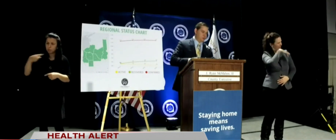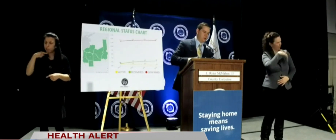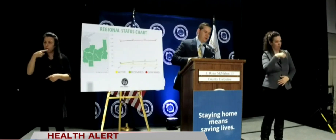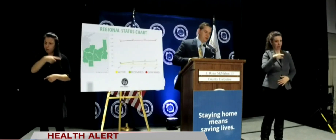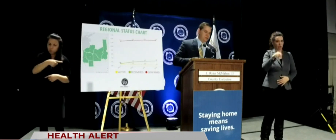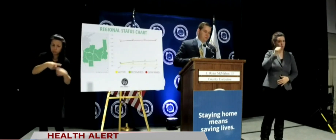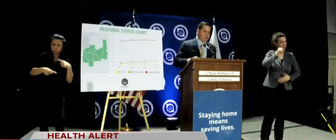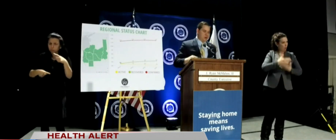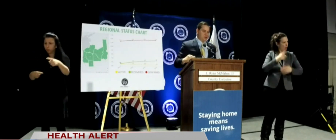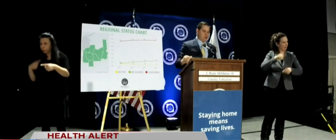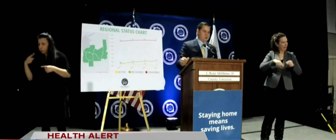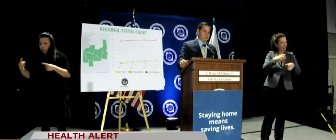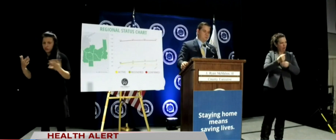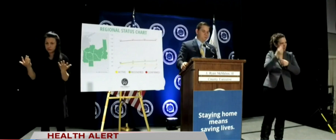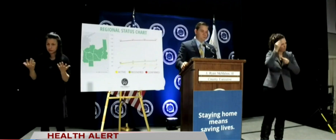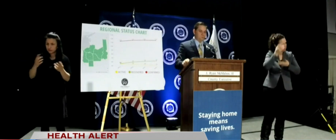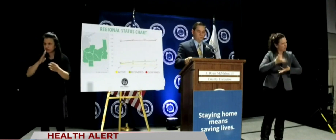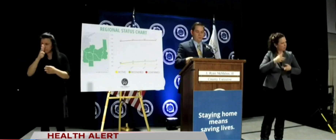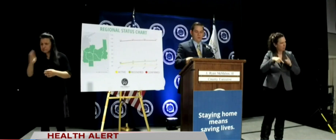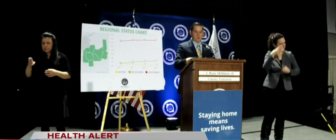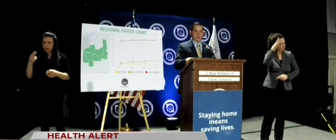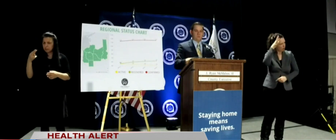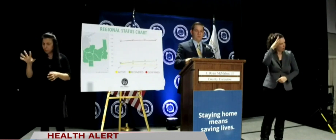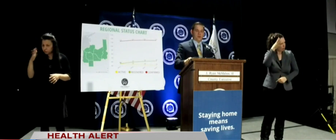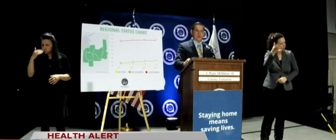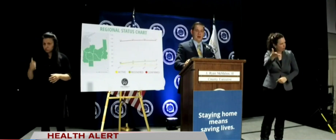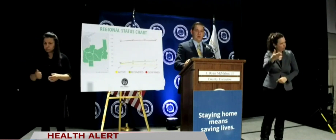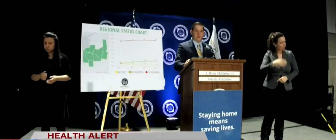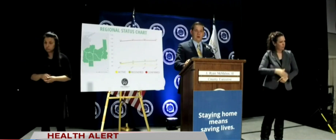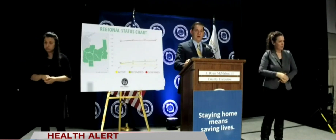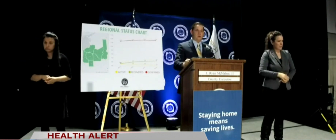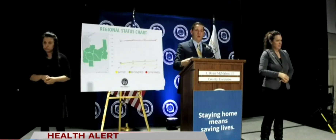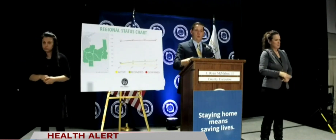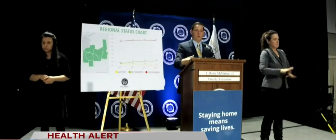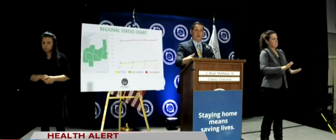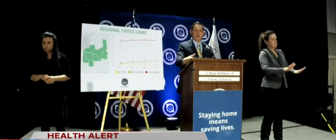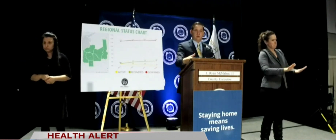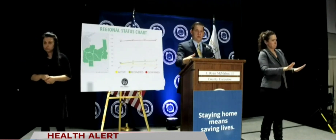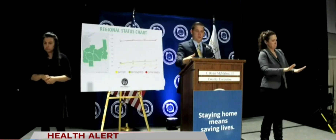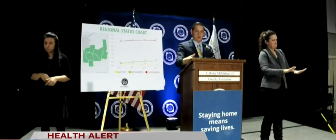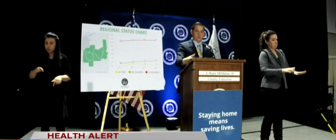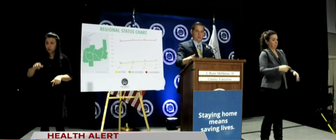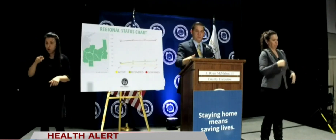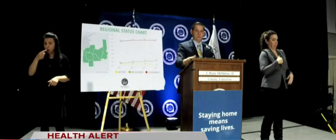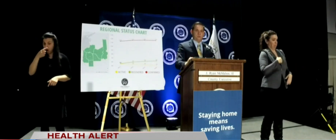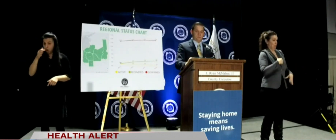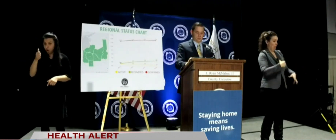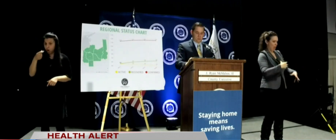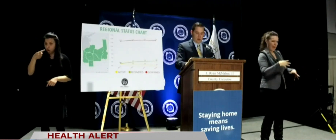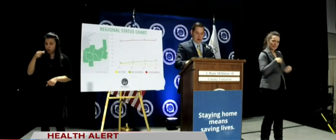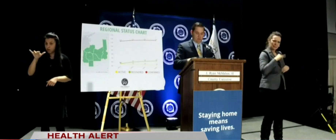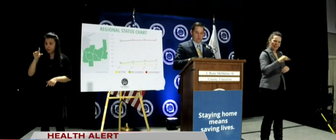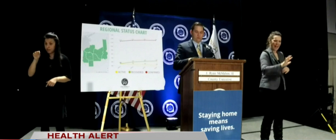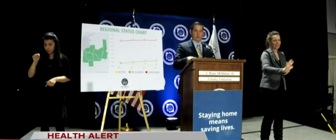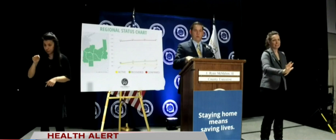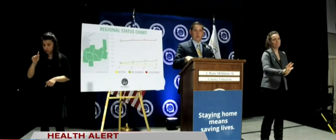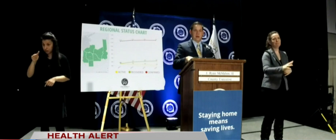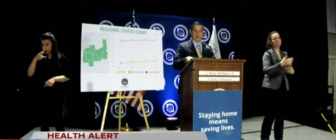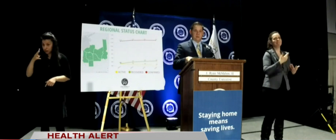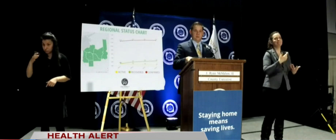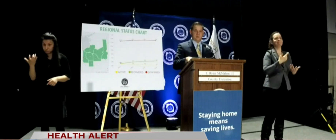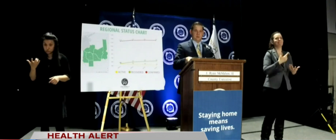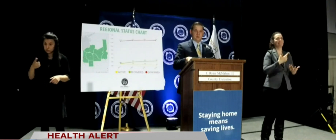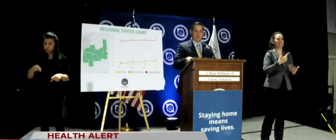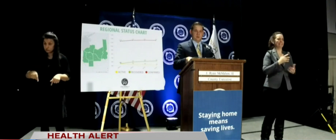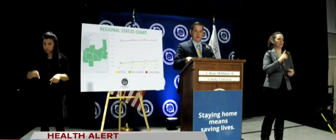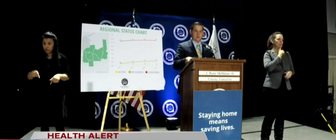go through what the question was. We, the county, don't regulate nursing homes. I have put forward a